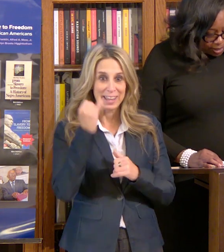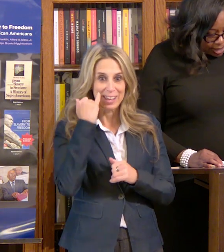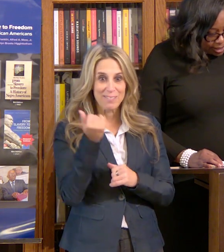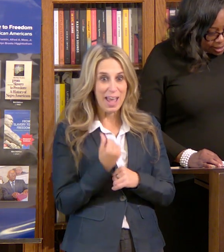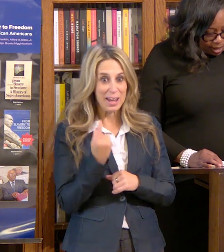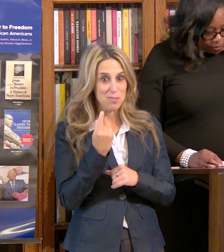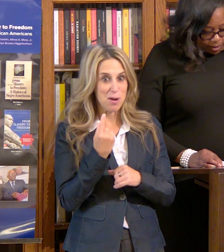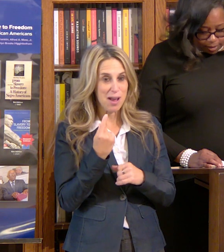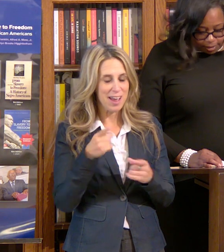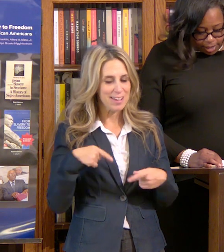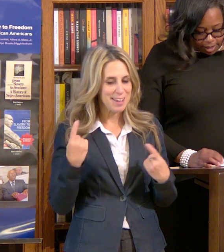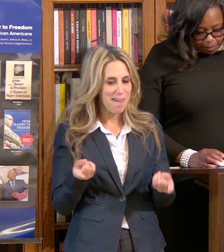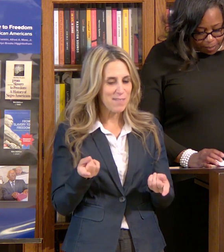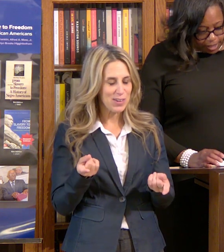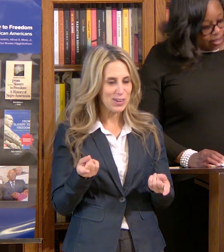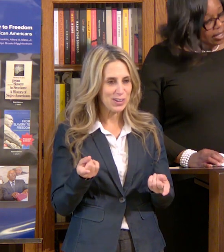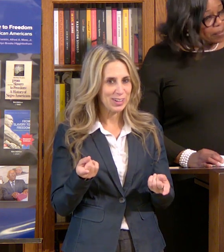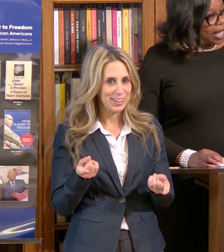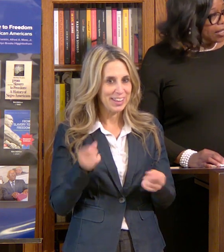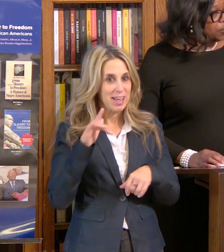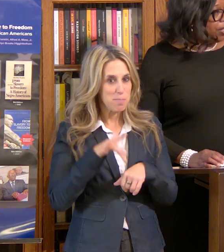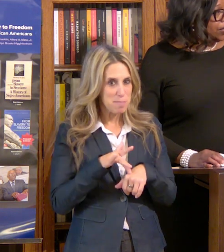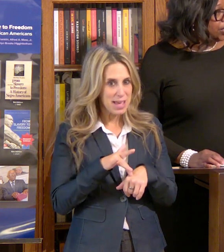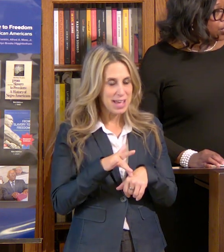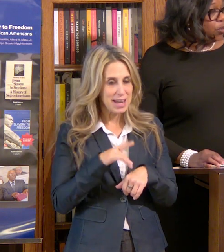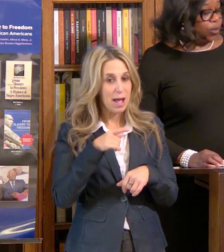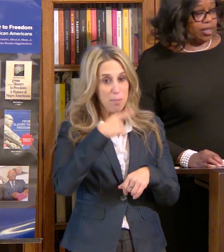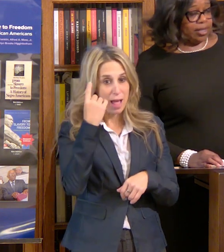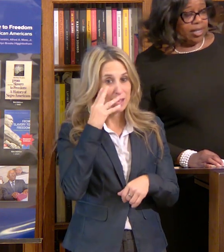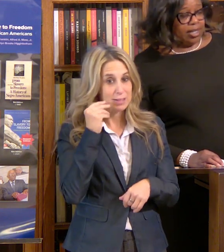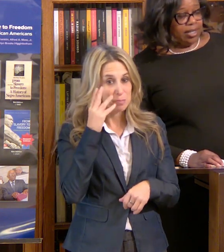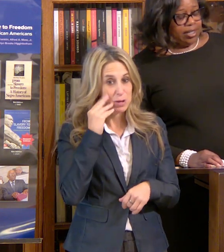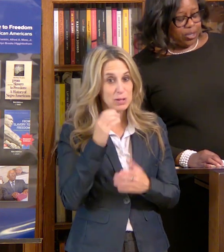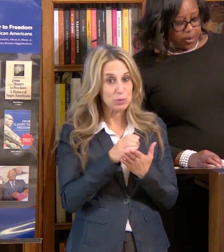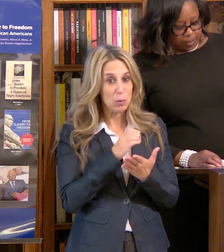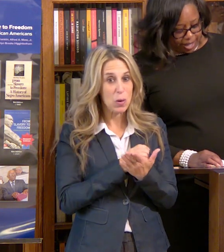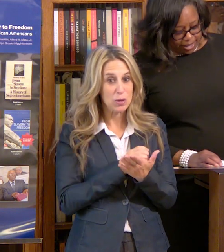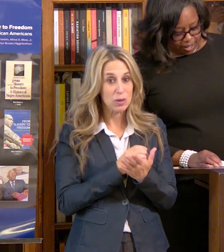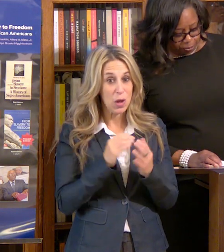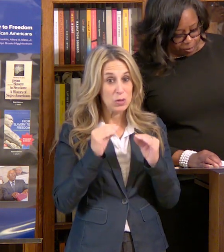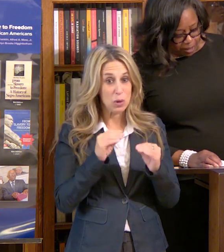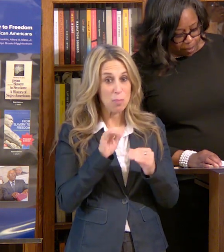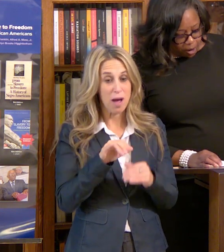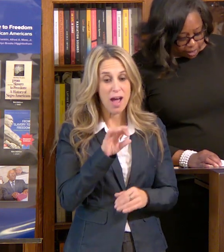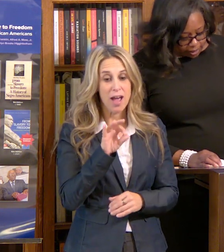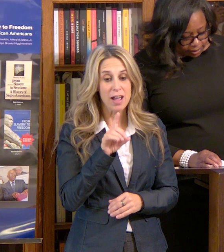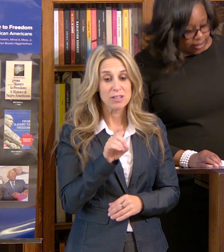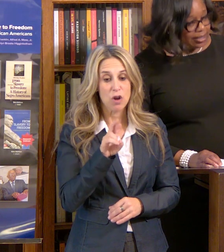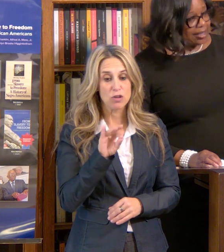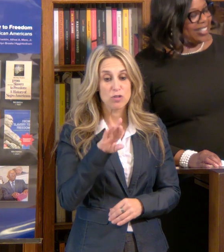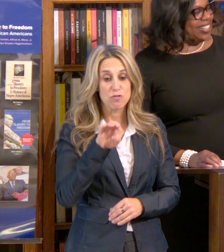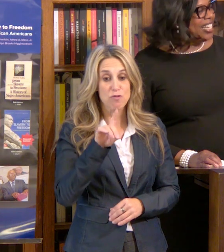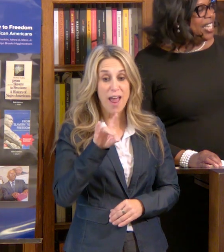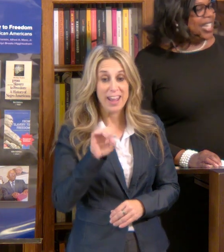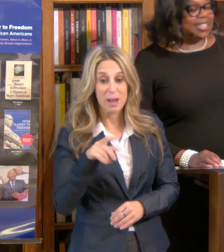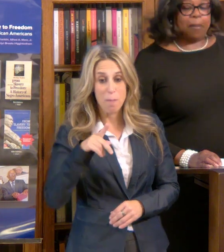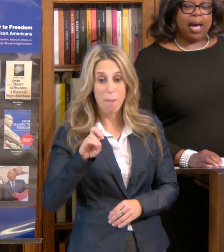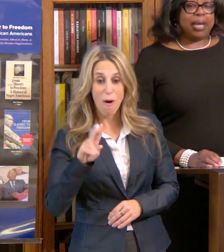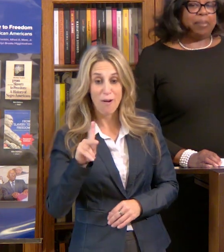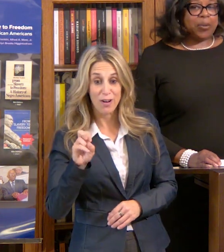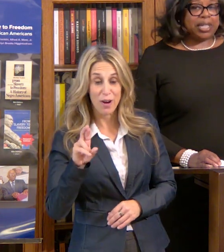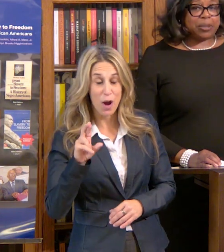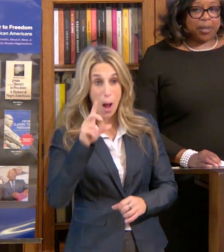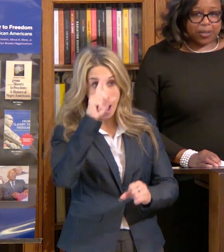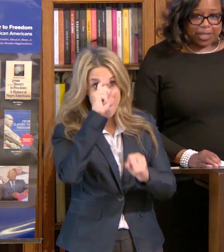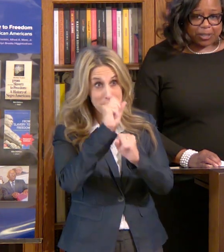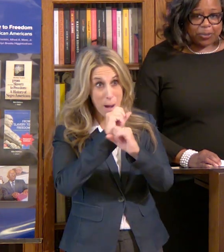anyone has ever um been in a black experience course taught by Dr Freddy Parker it's a it's a